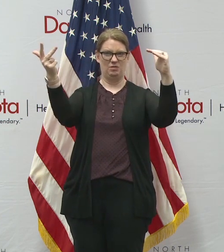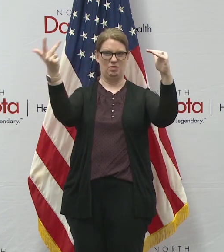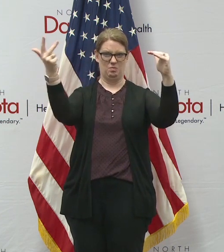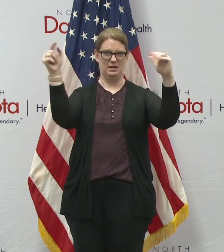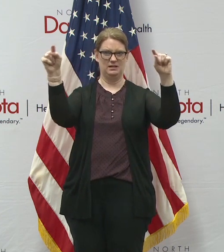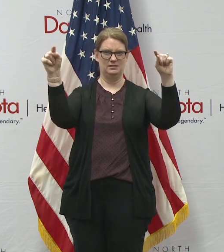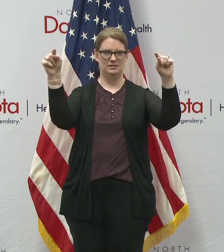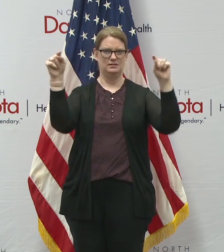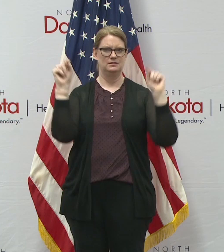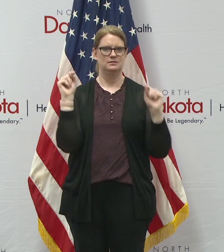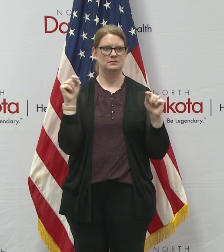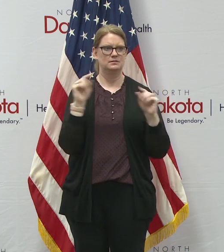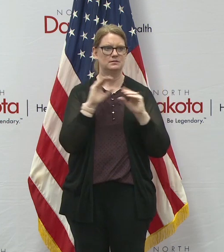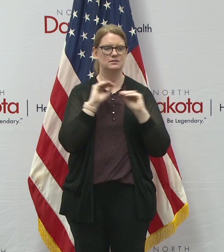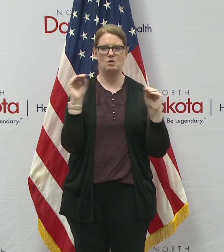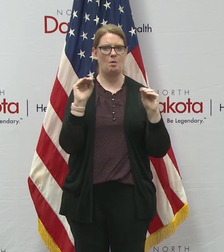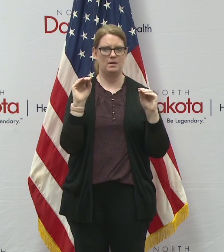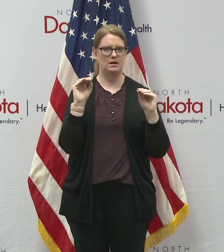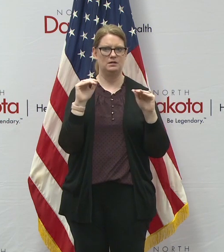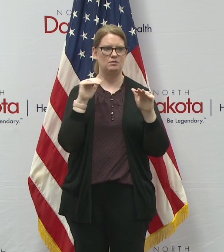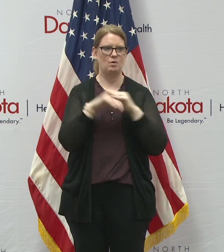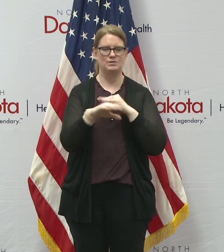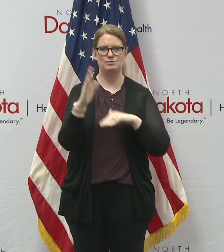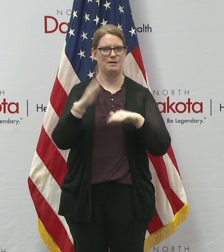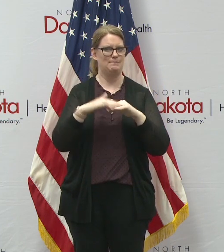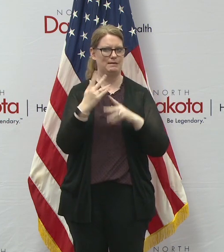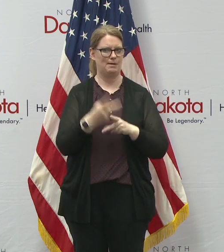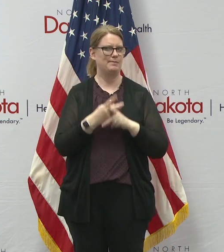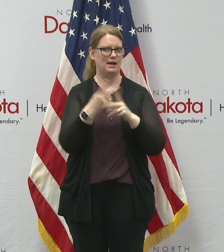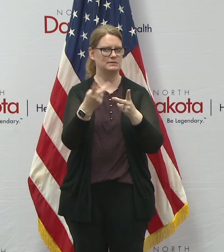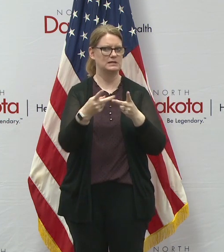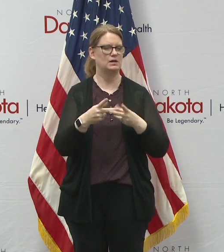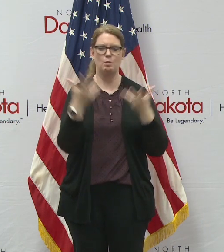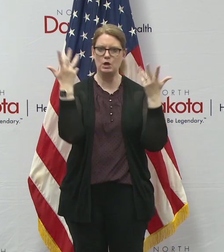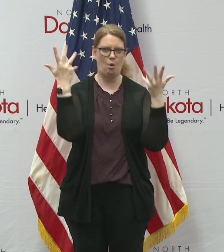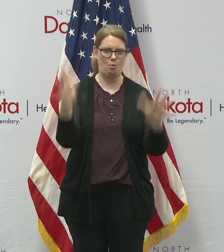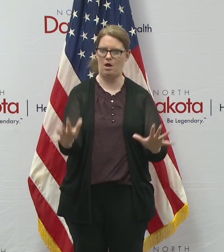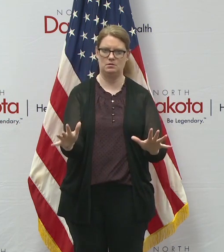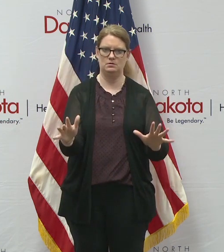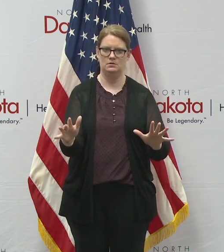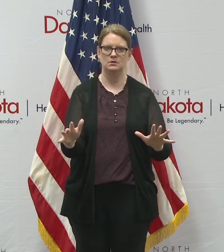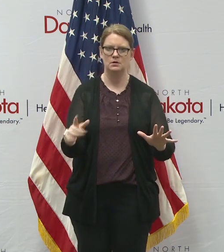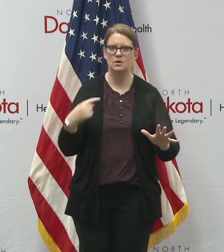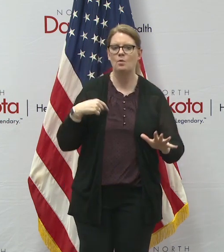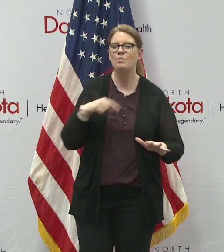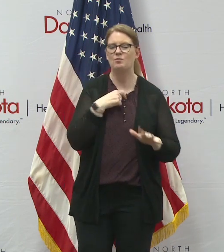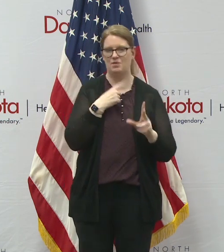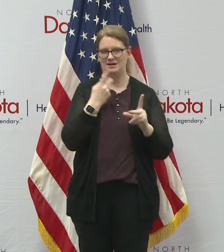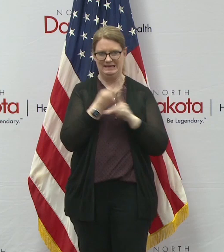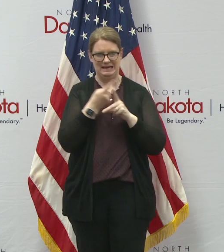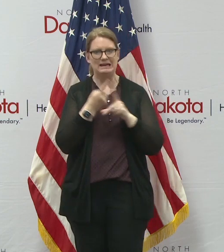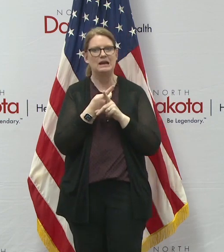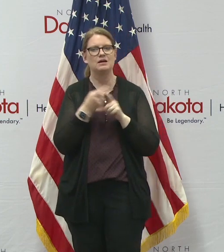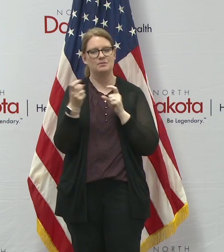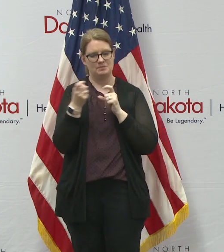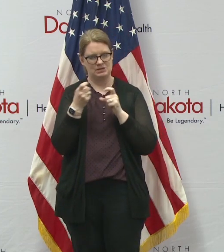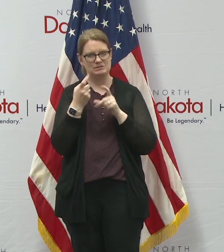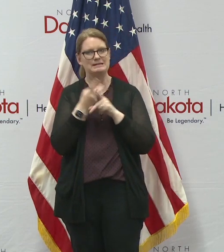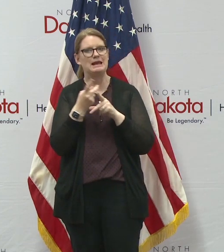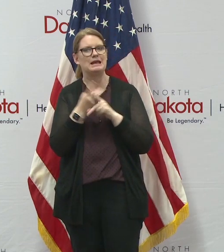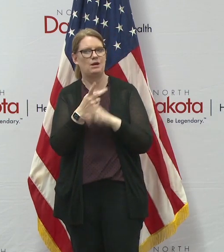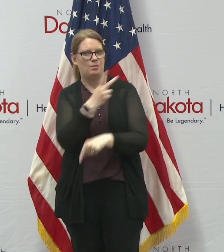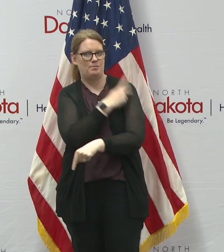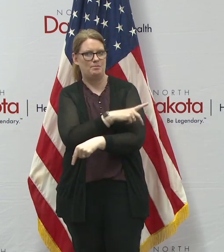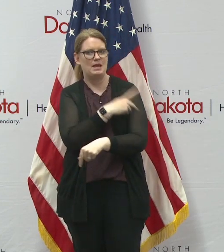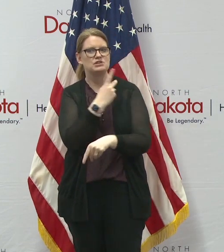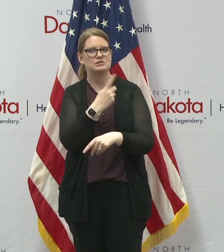is nobody sets foot in a tier 3 minimal care facility. Our goal is to manage this thing so we can take care of patients within the walls